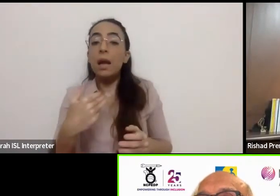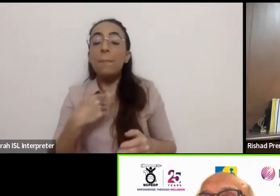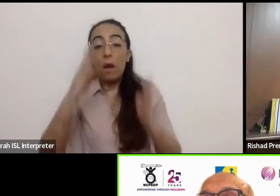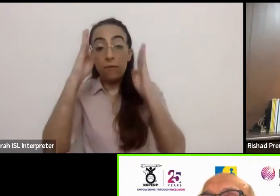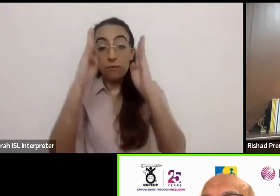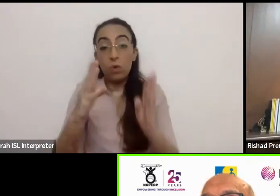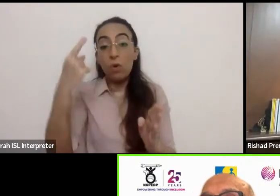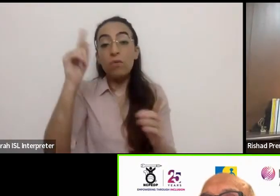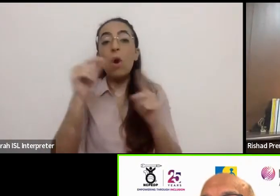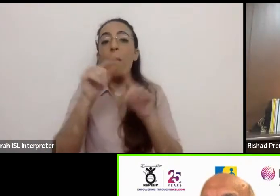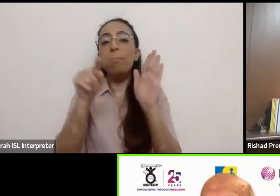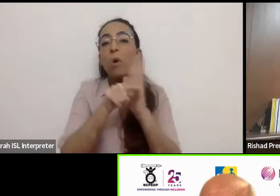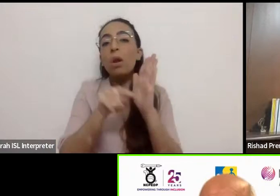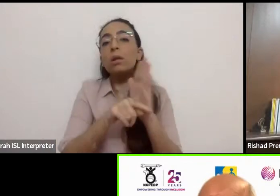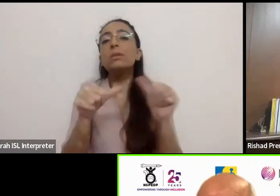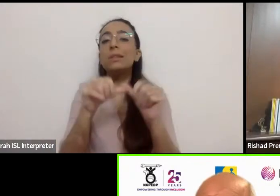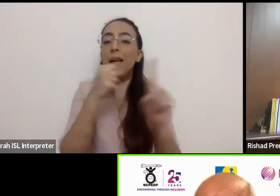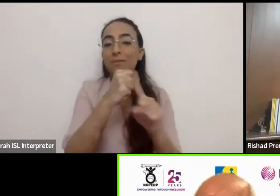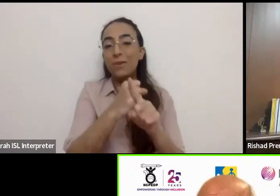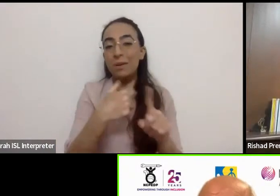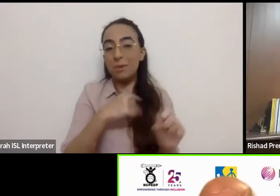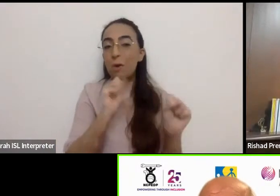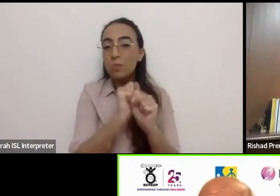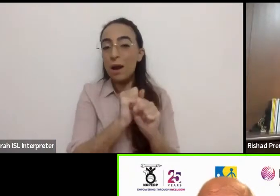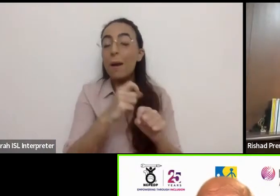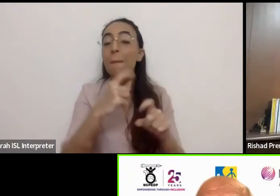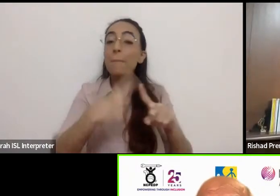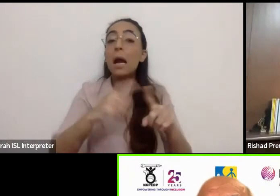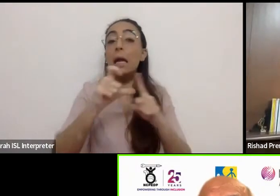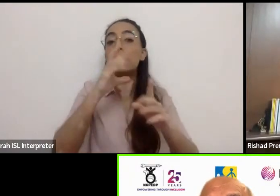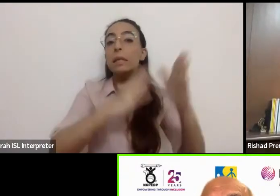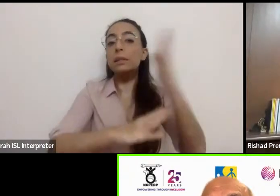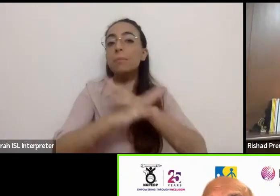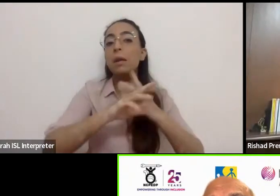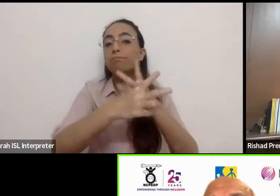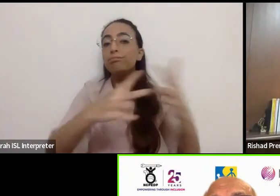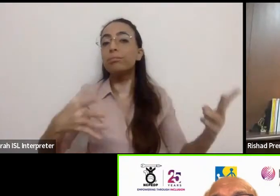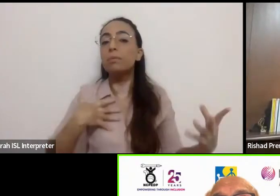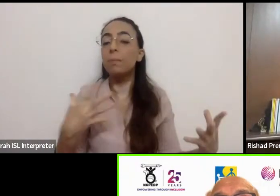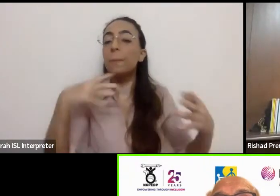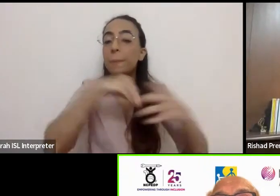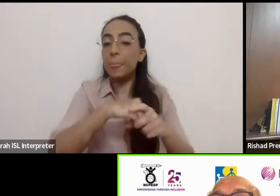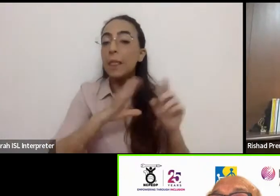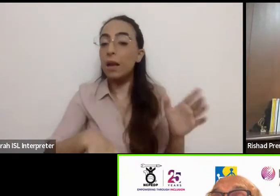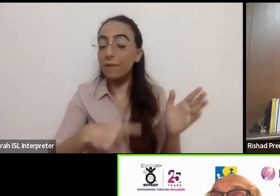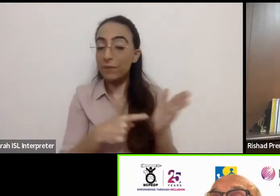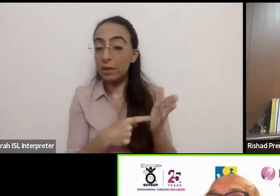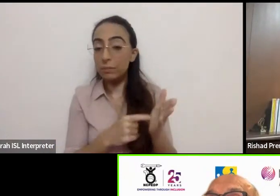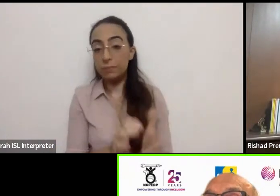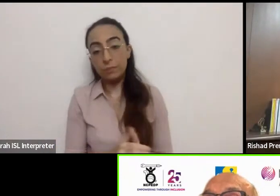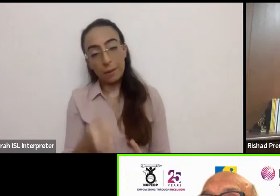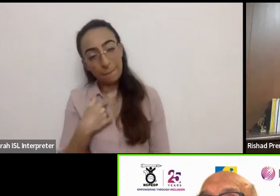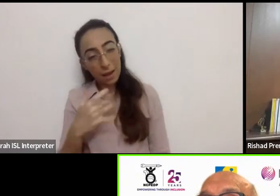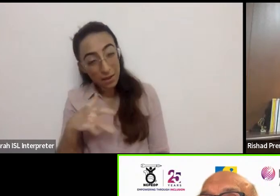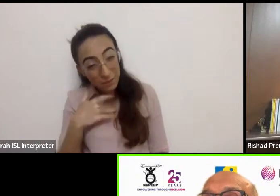policy advocacy, and we work across disability. I think the issues that we also see